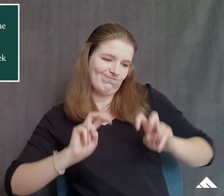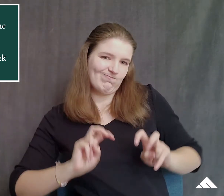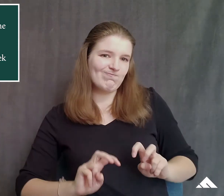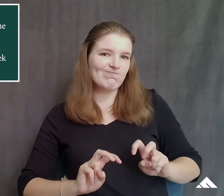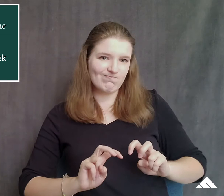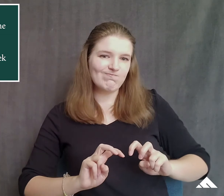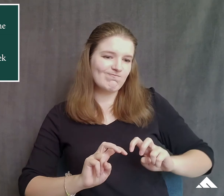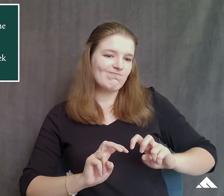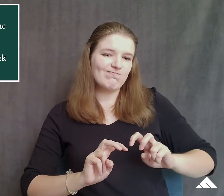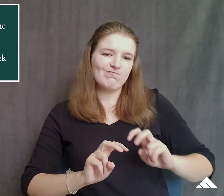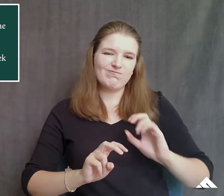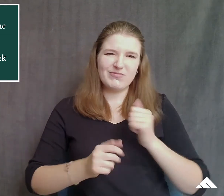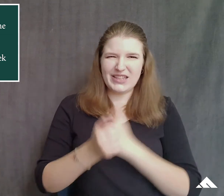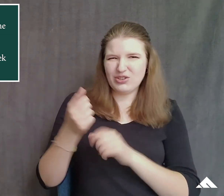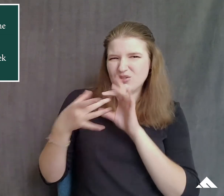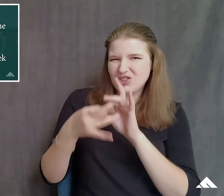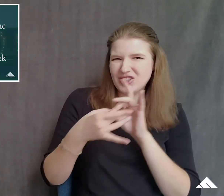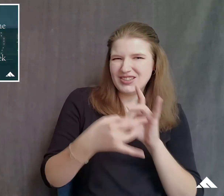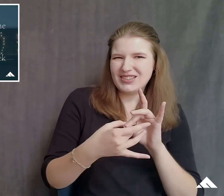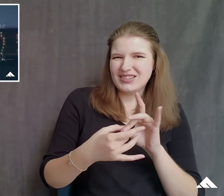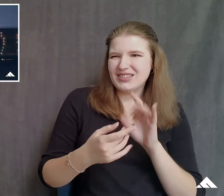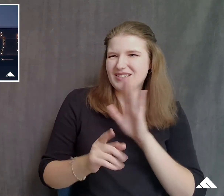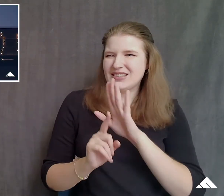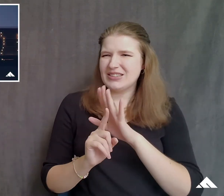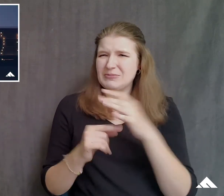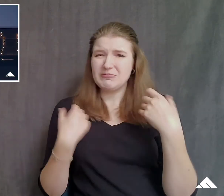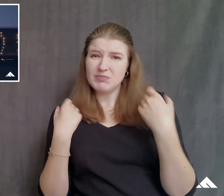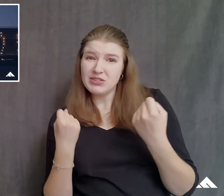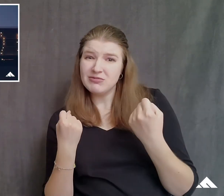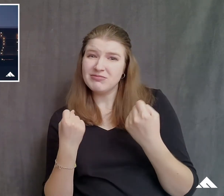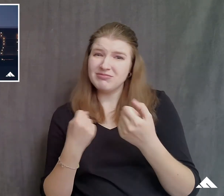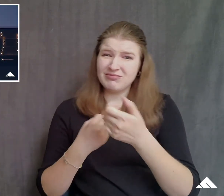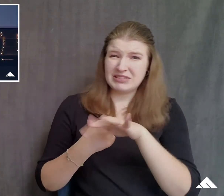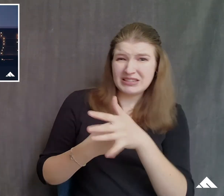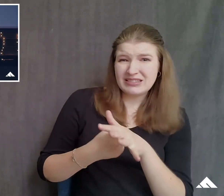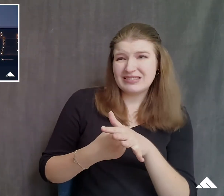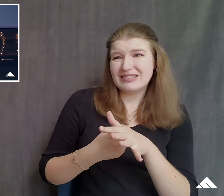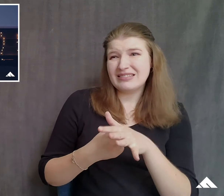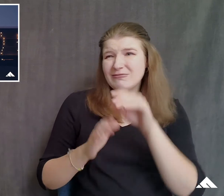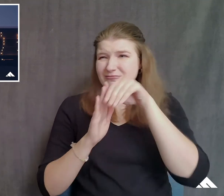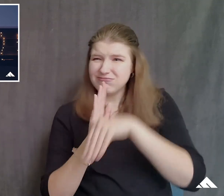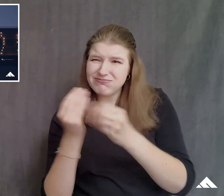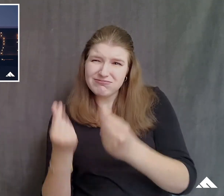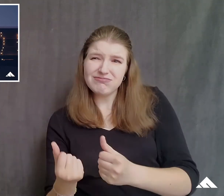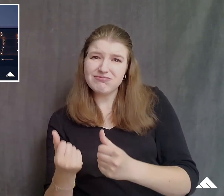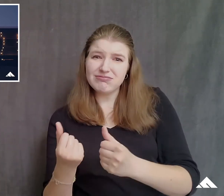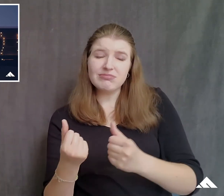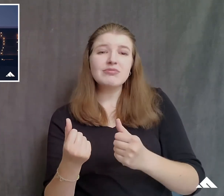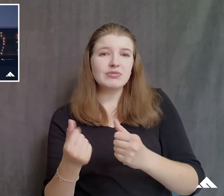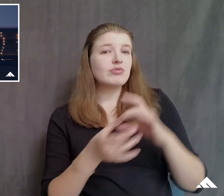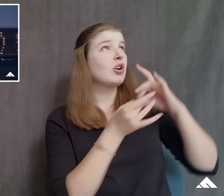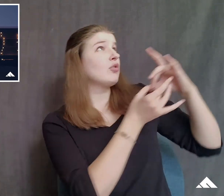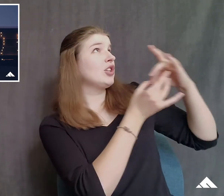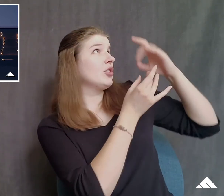the status or the condition of all of our relationships with God and with